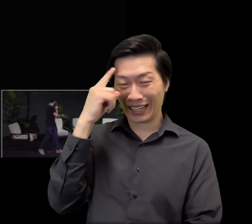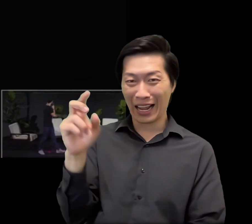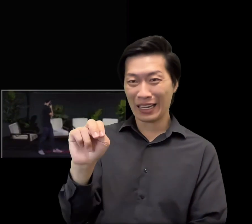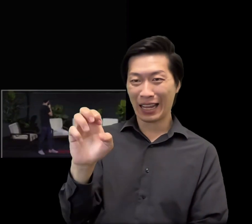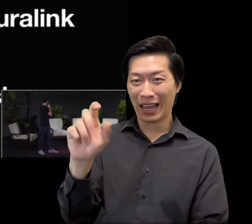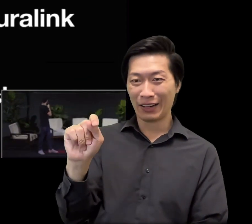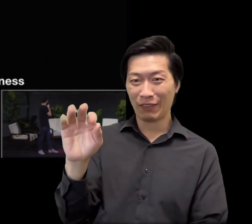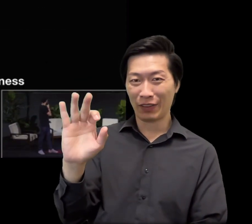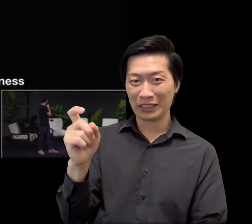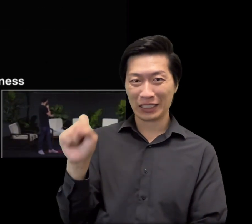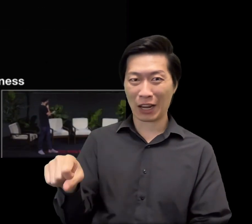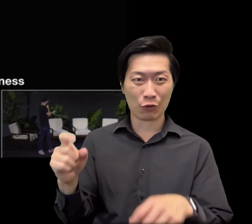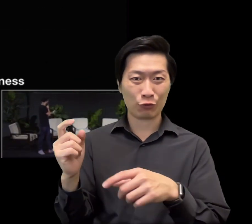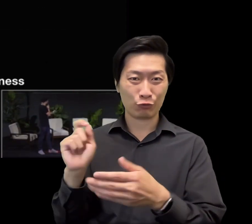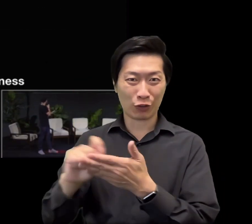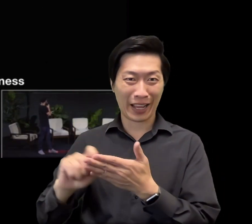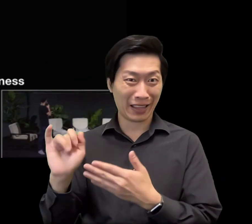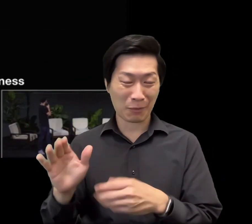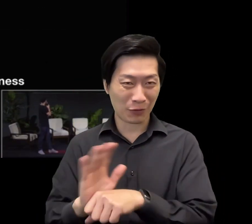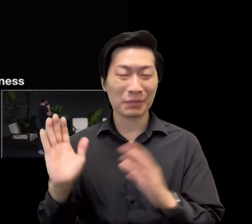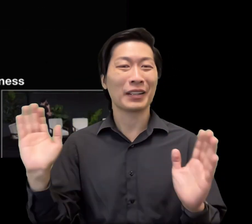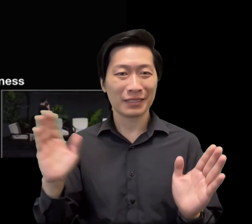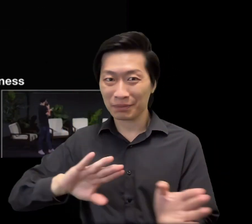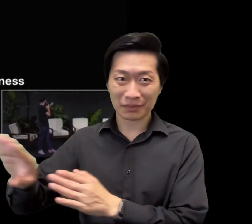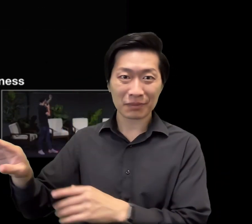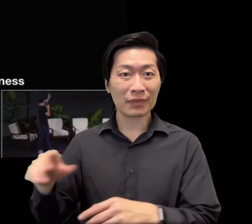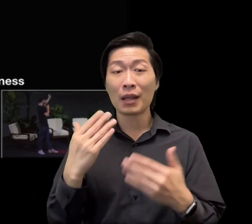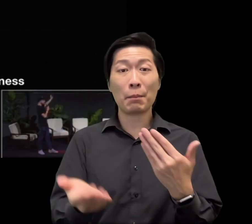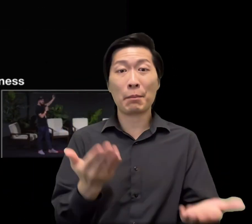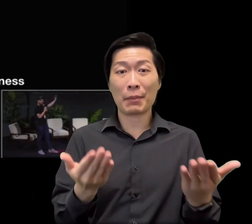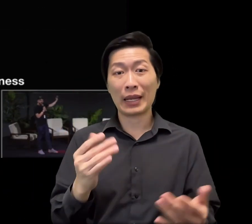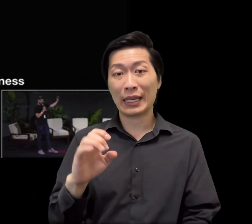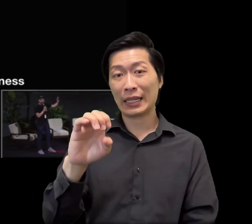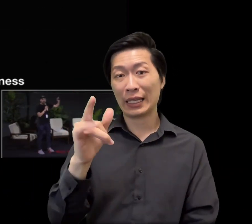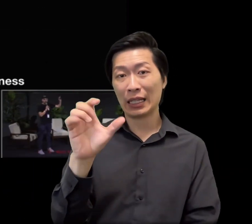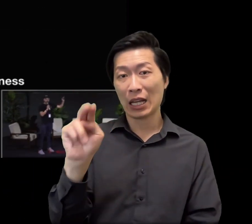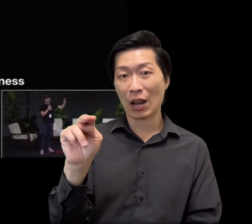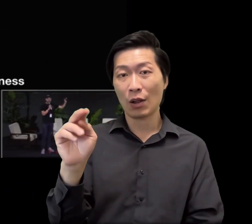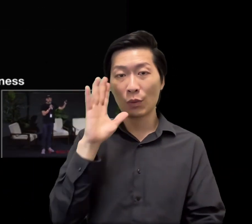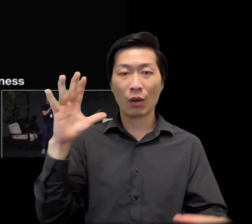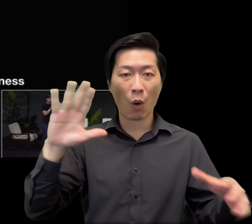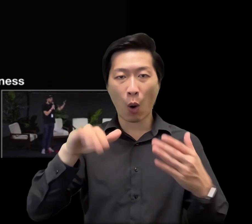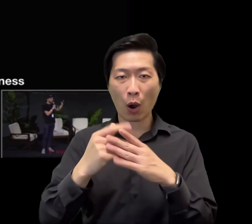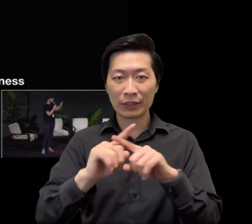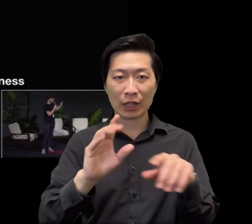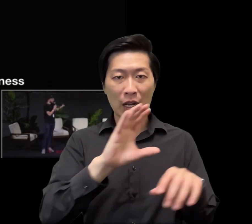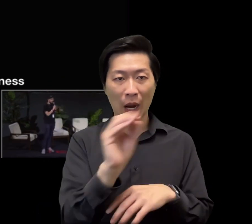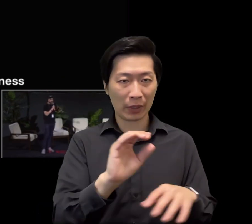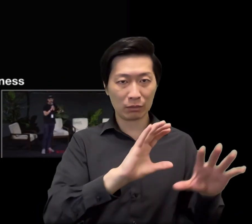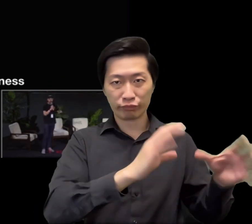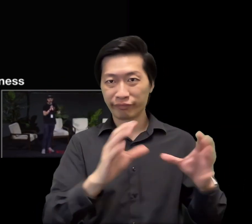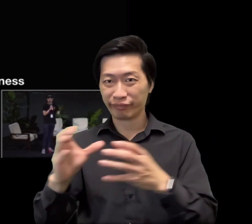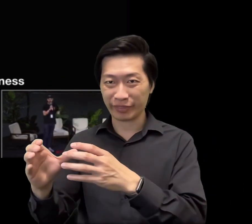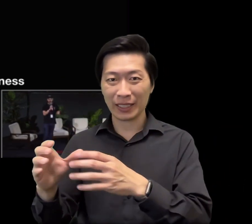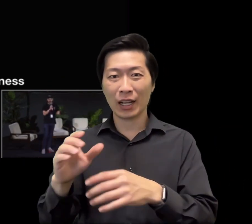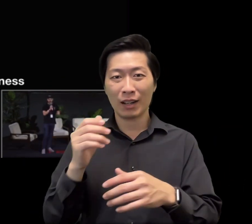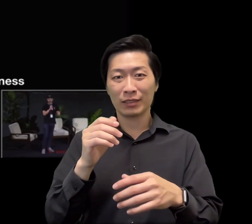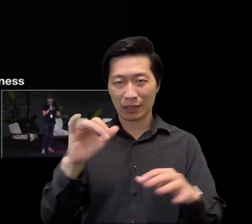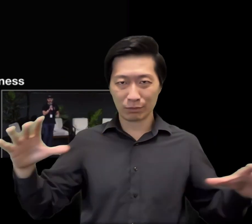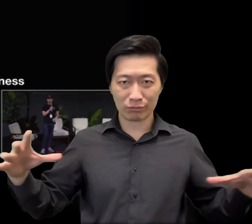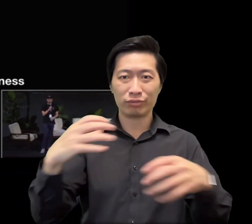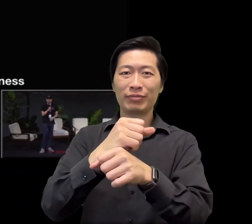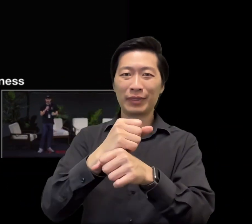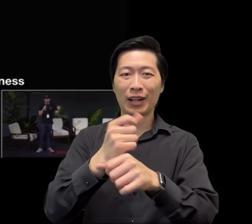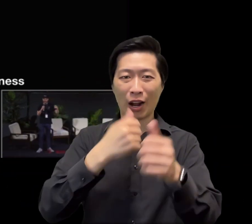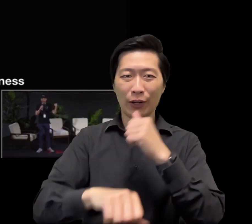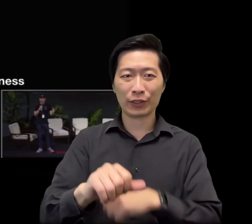So, and yeah, and then maybe Elon merges it all into this idea of X. And I think Dave Lee is going to talk a little bit later,